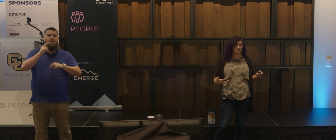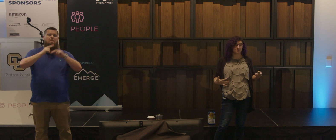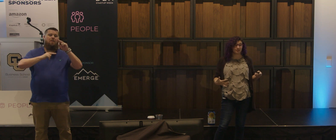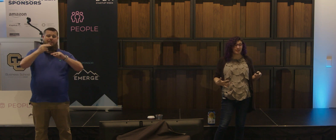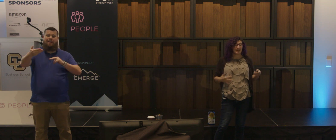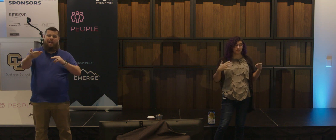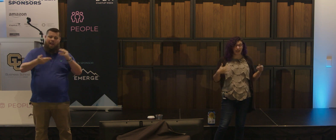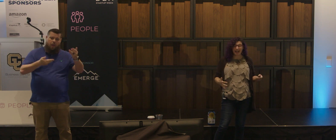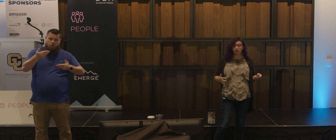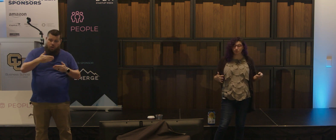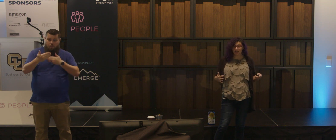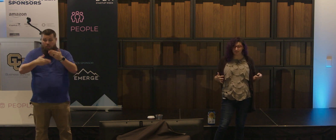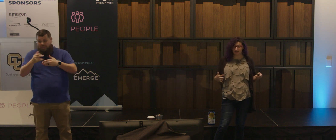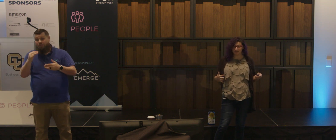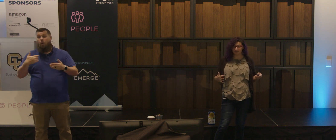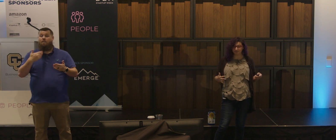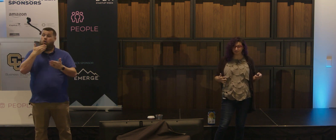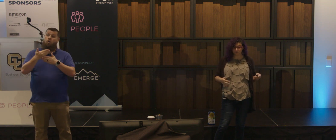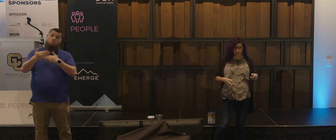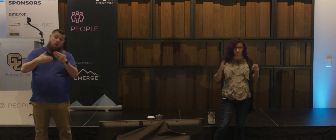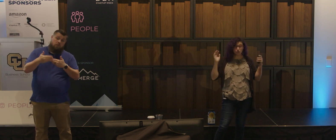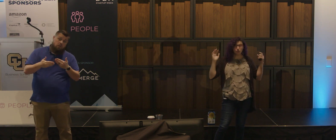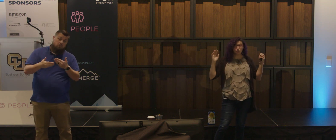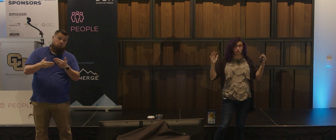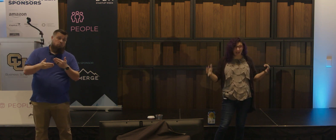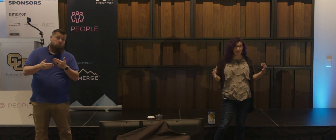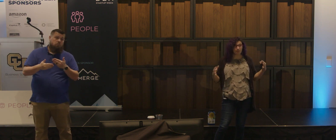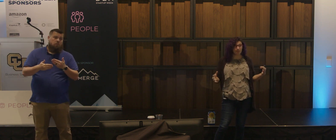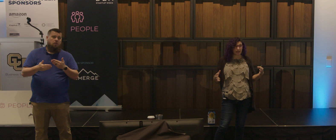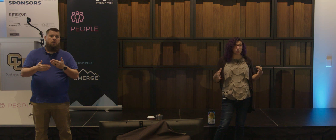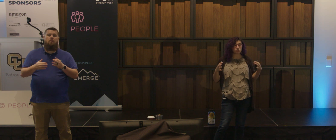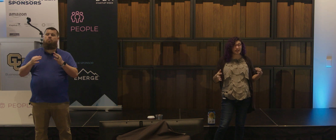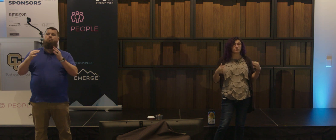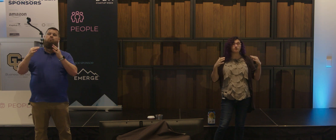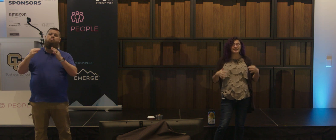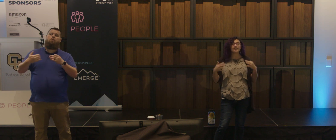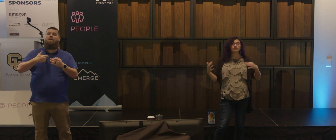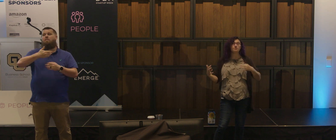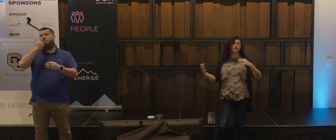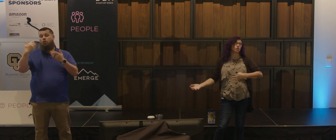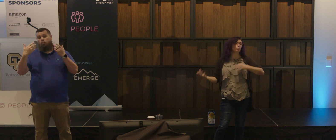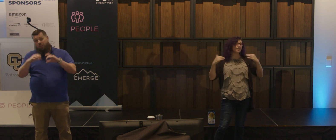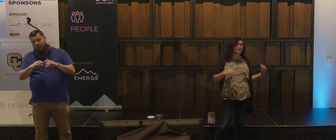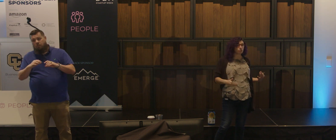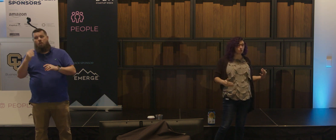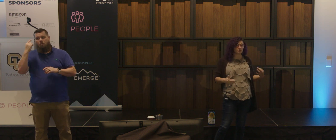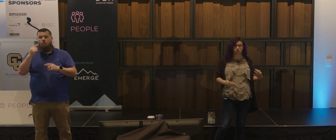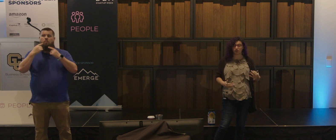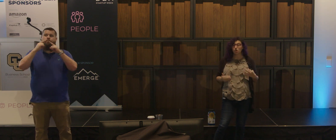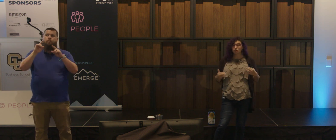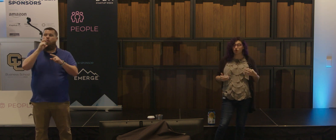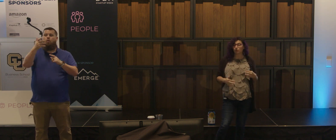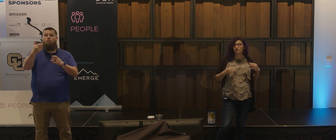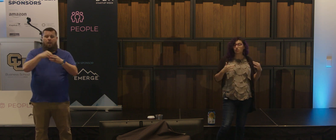process. And if you have a good process, you have a better chance of getting the people that you want into your